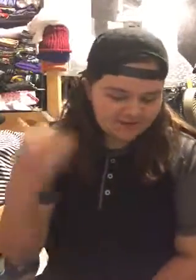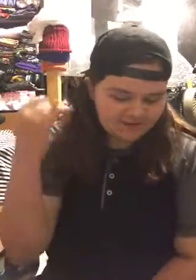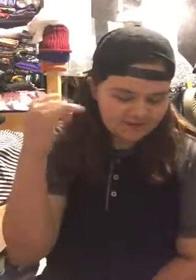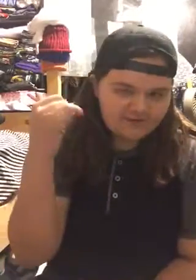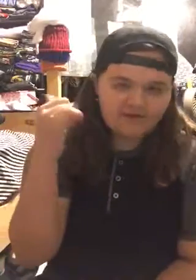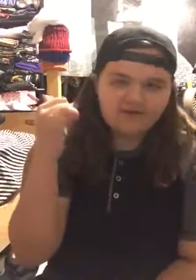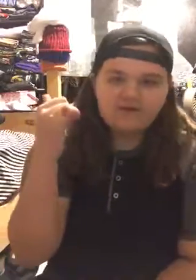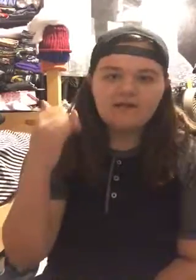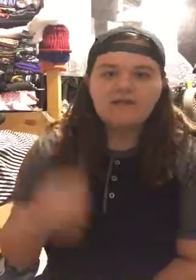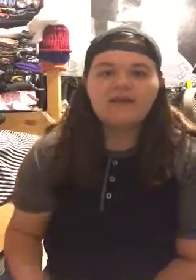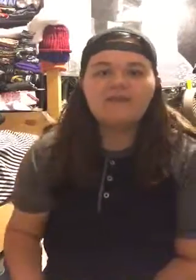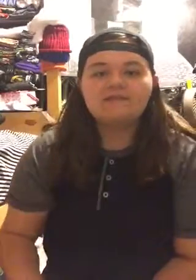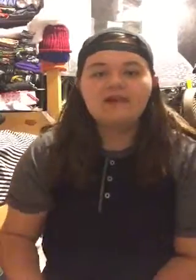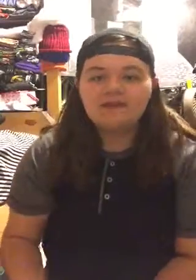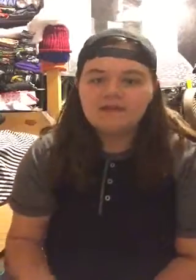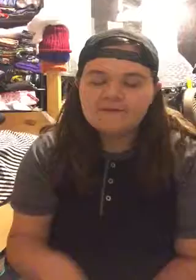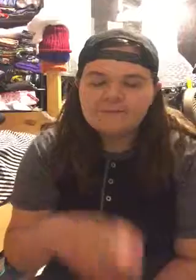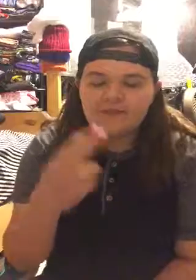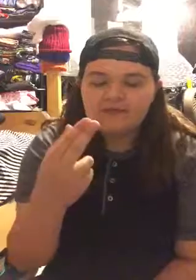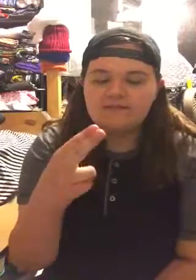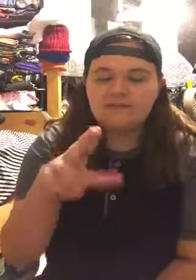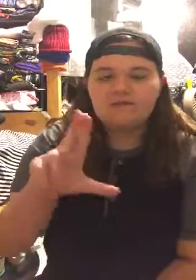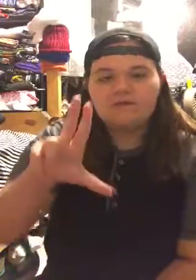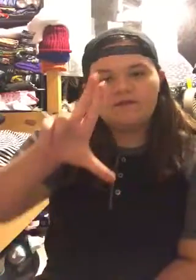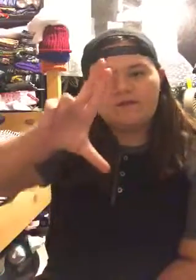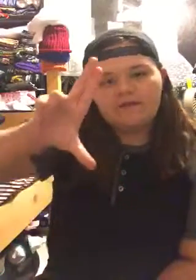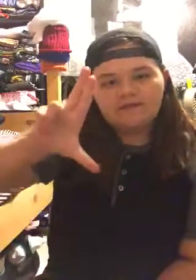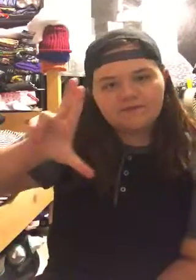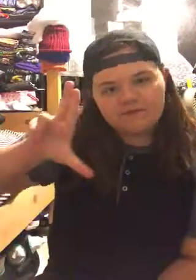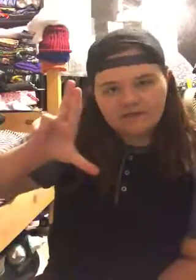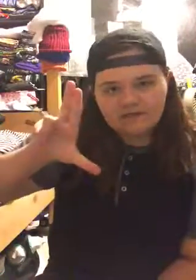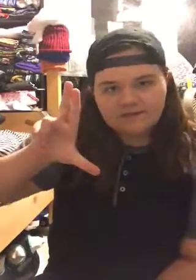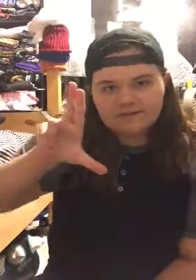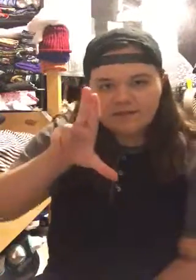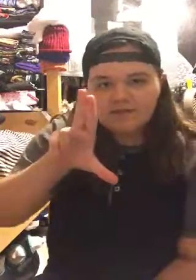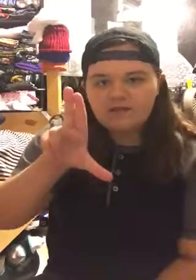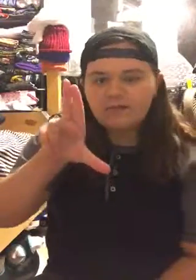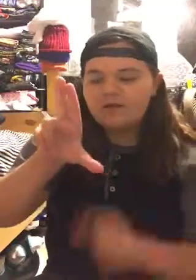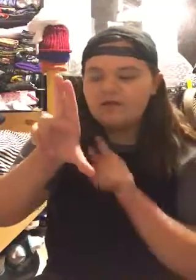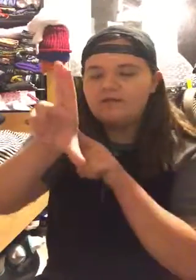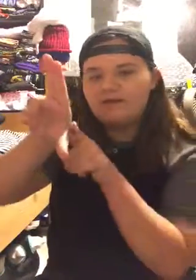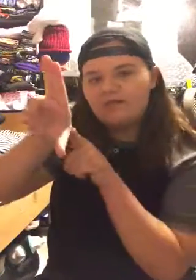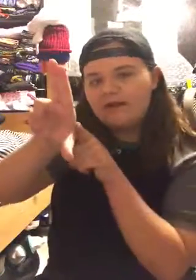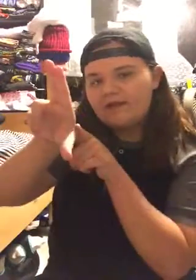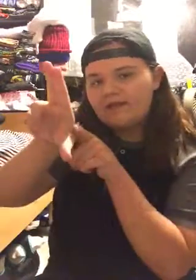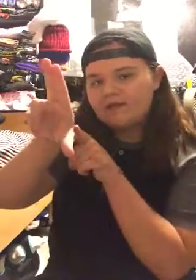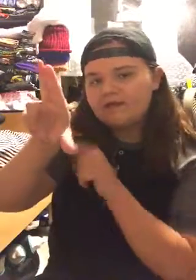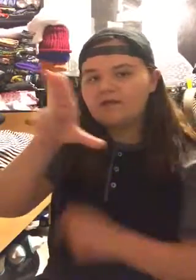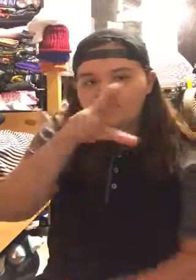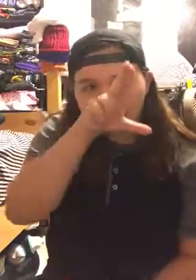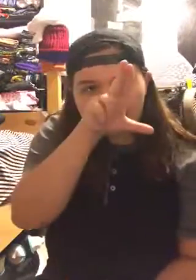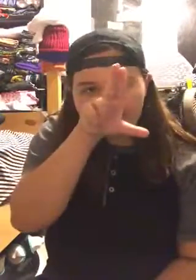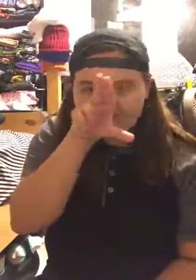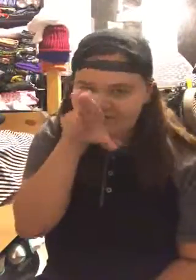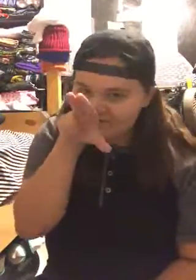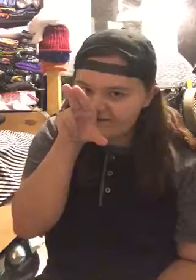I showed you yellow. And then duck is signed with these three fingers. You put like right here where you're like in front of your